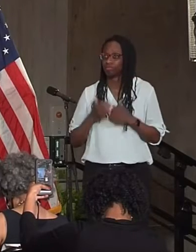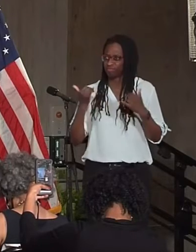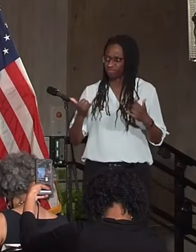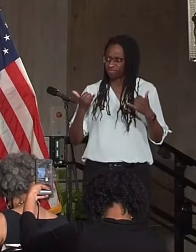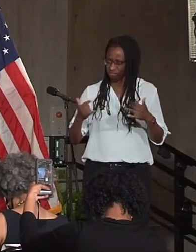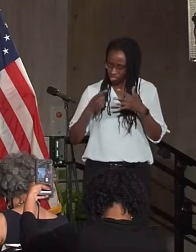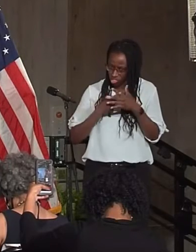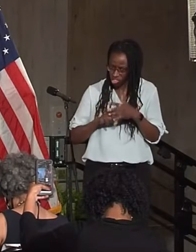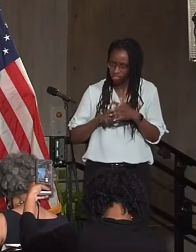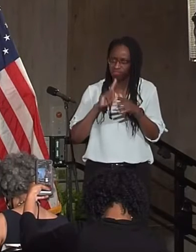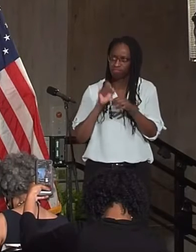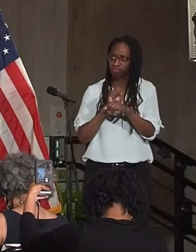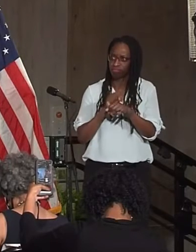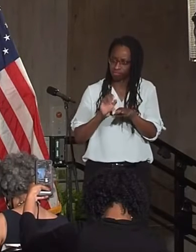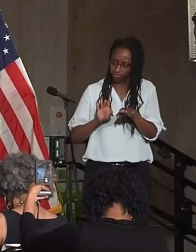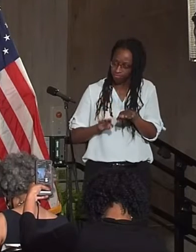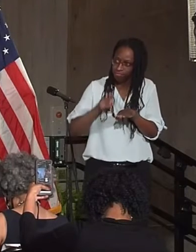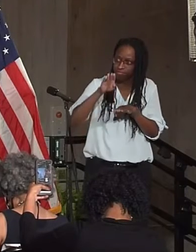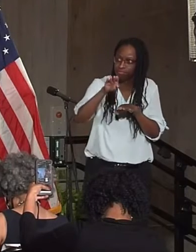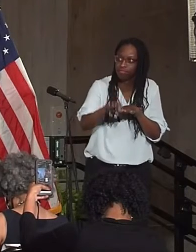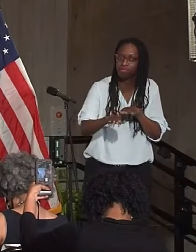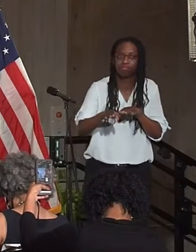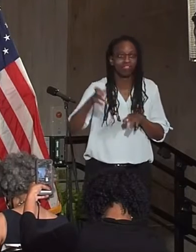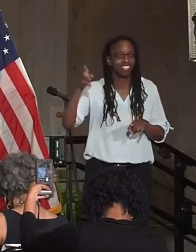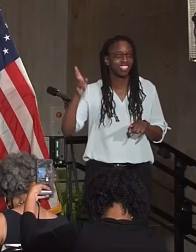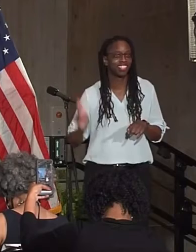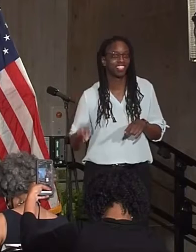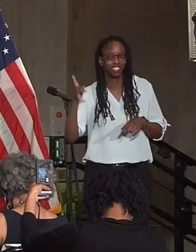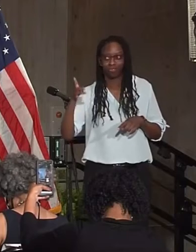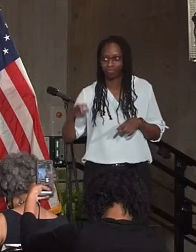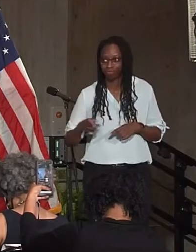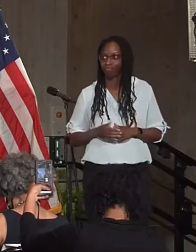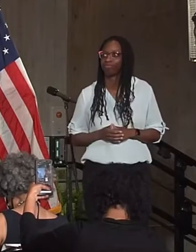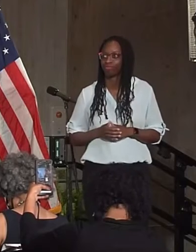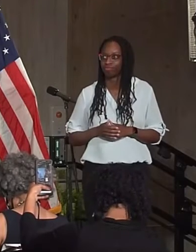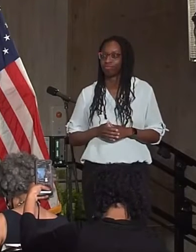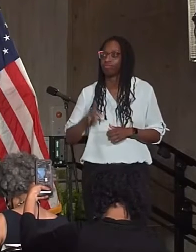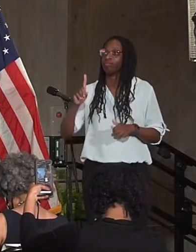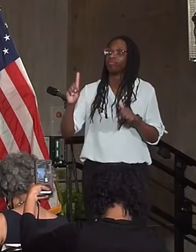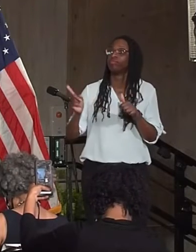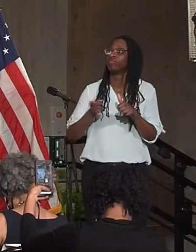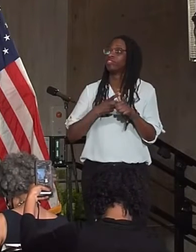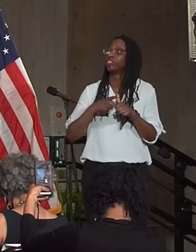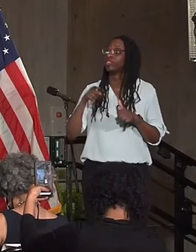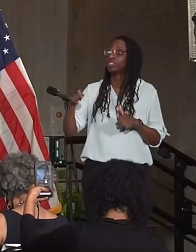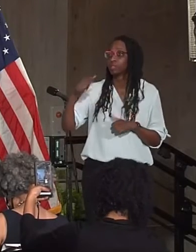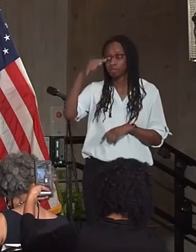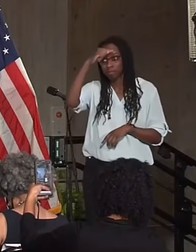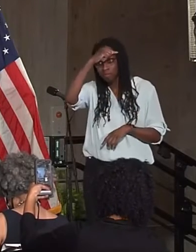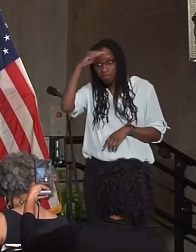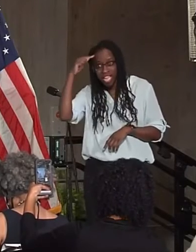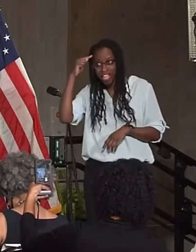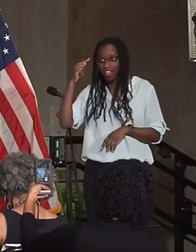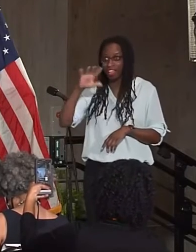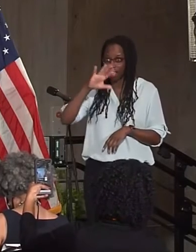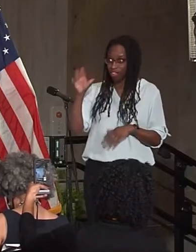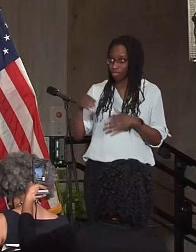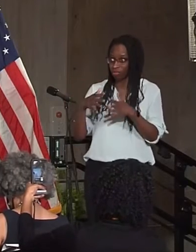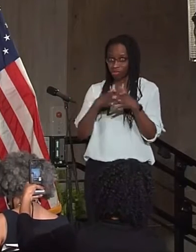history as the first African-American and woman mayor of this great city of Boston.